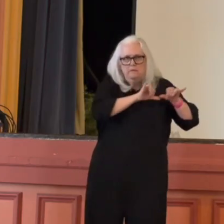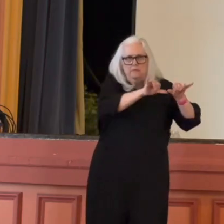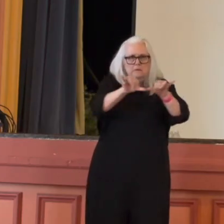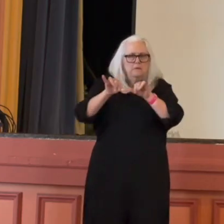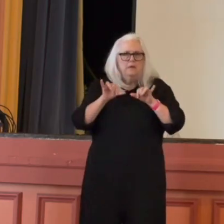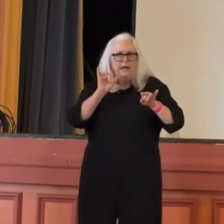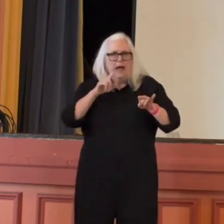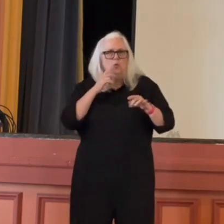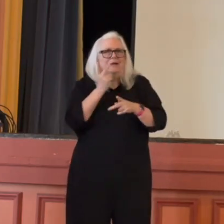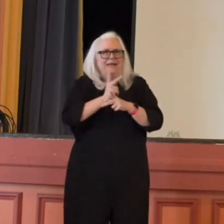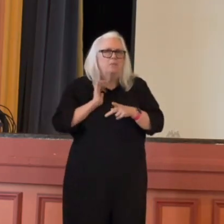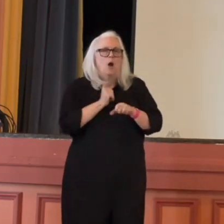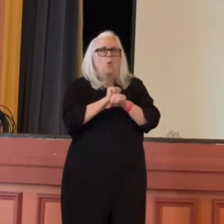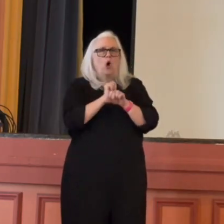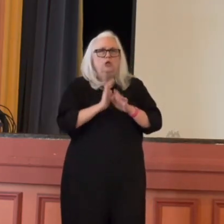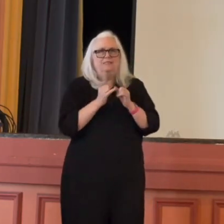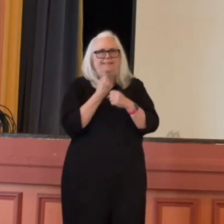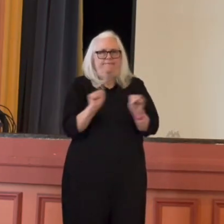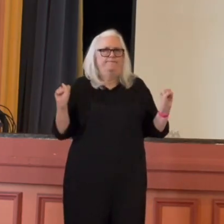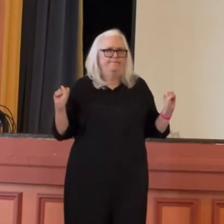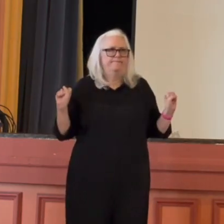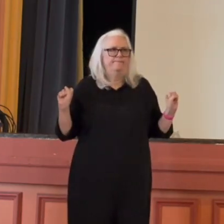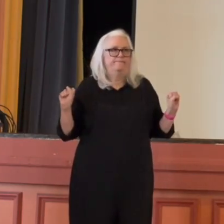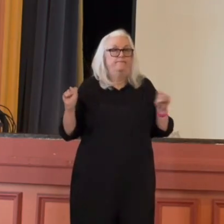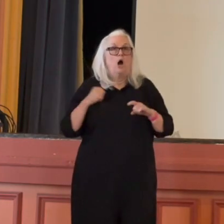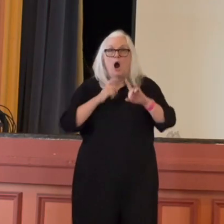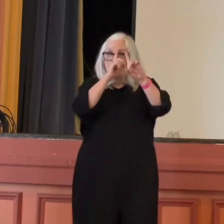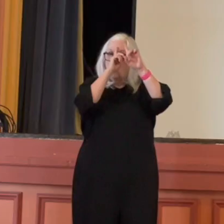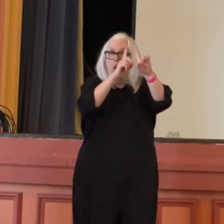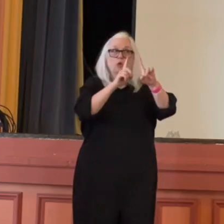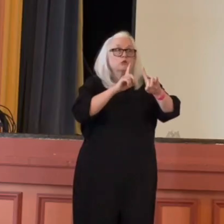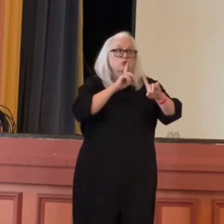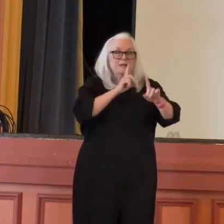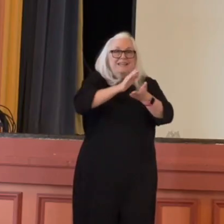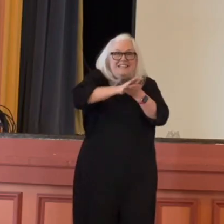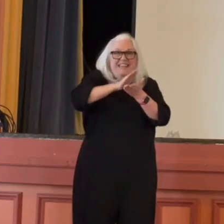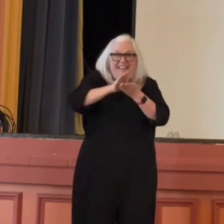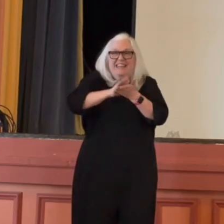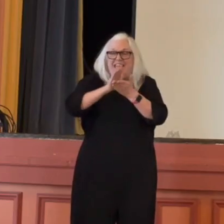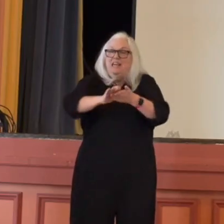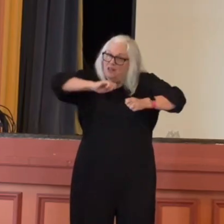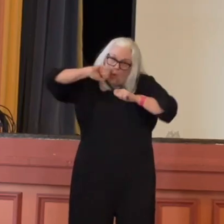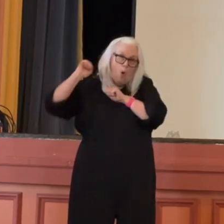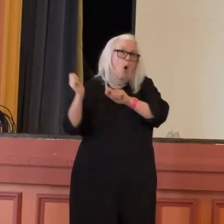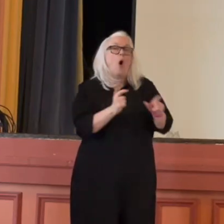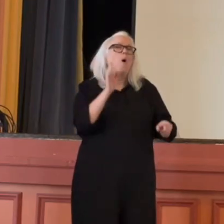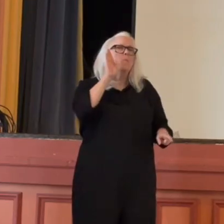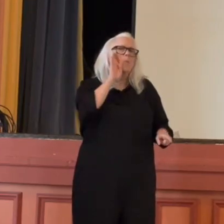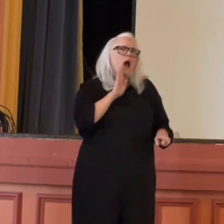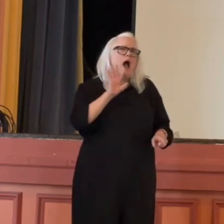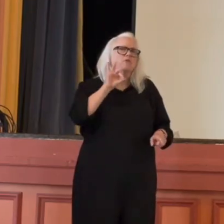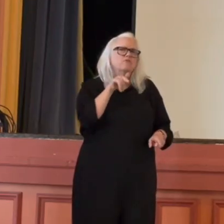Our goal is not to remediate every brownfield site in the city of Buffalo. Our